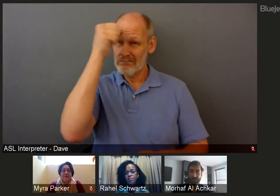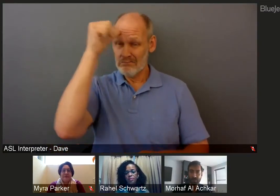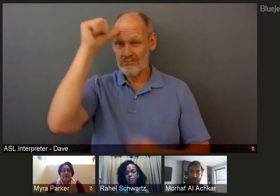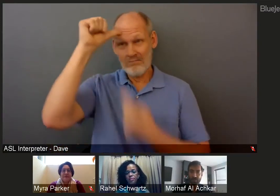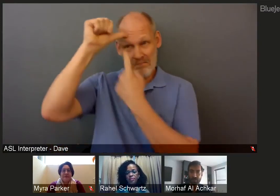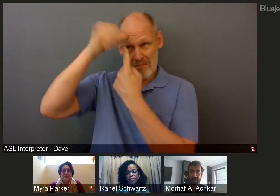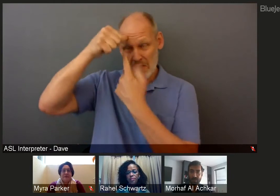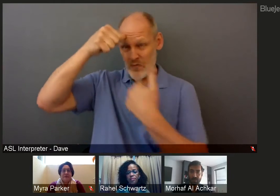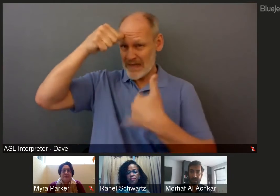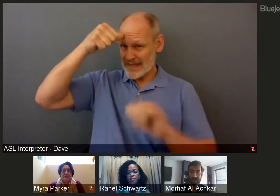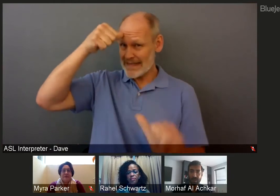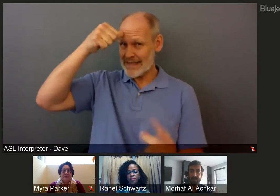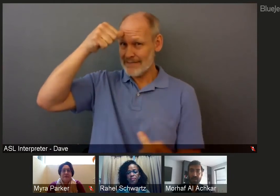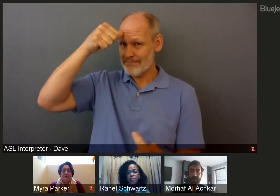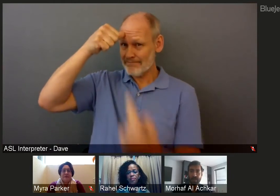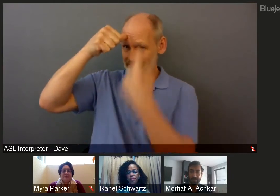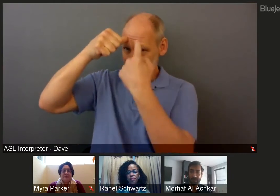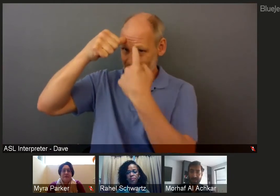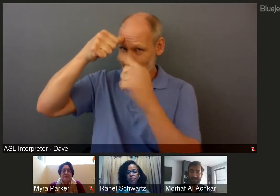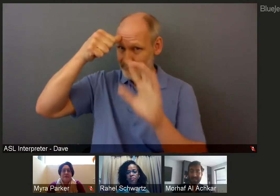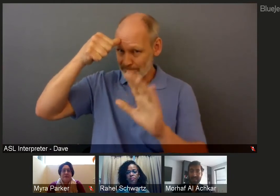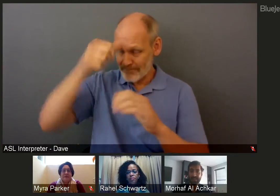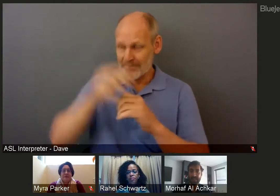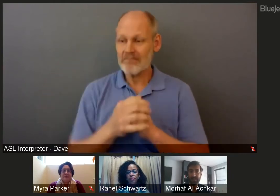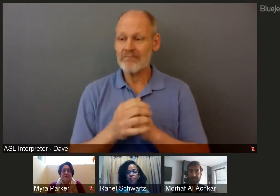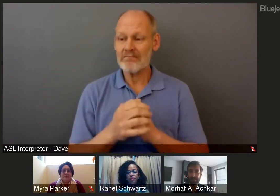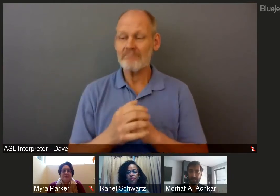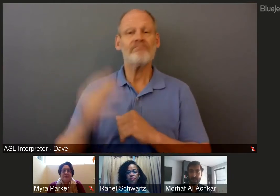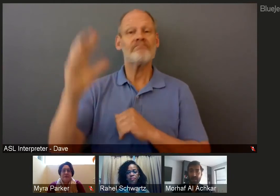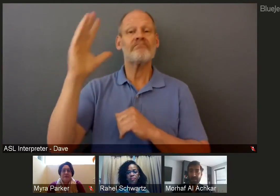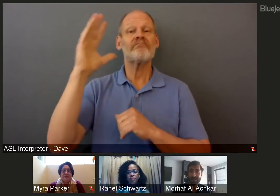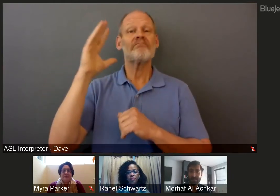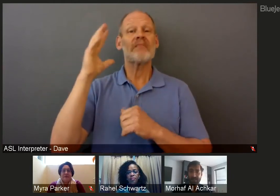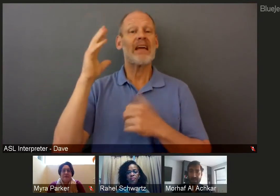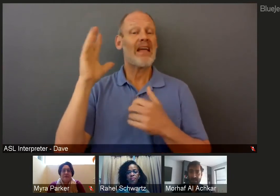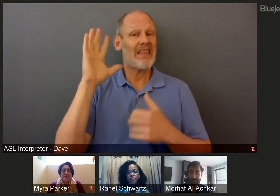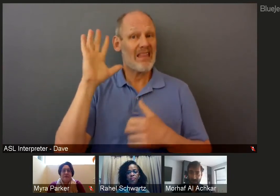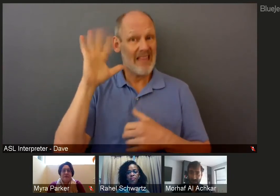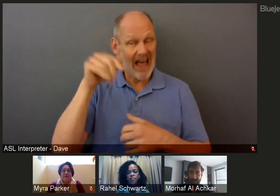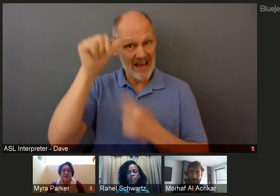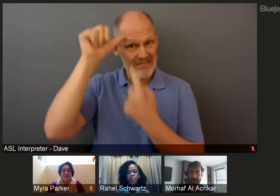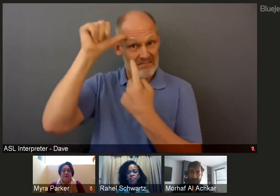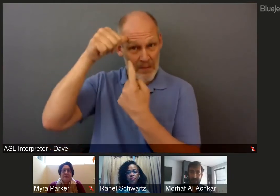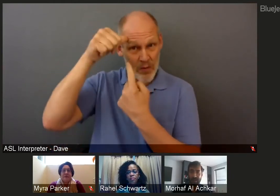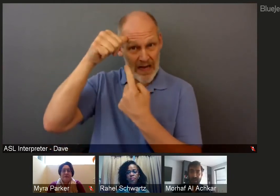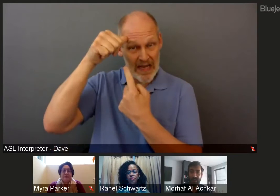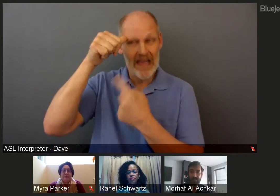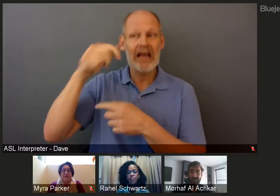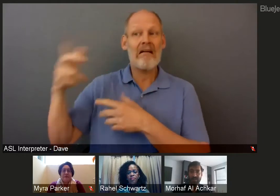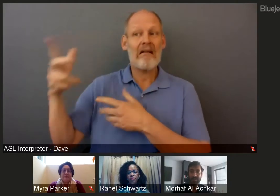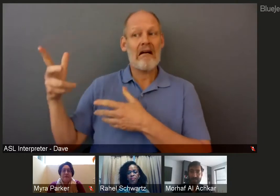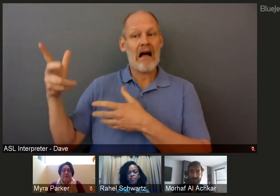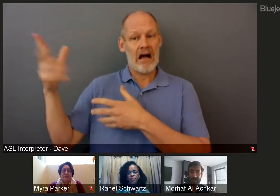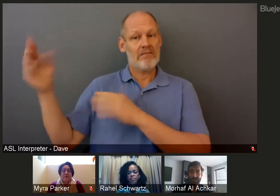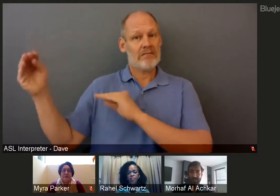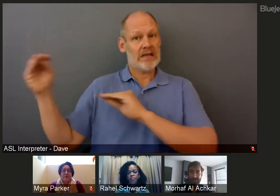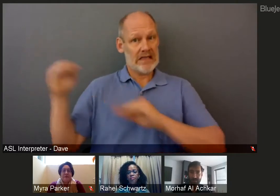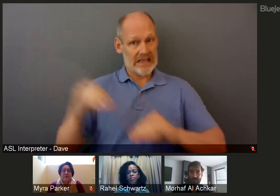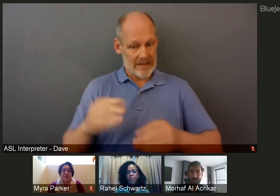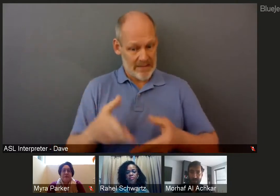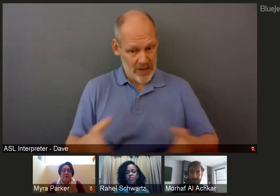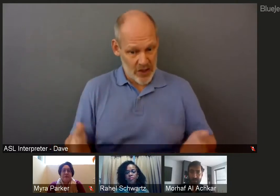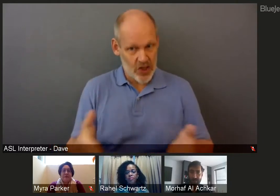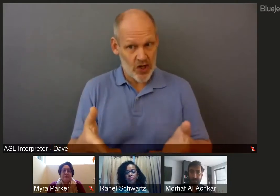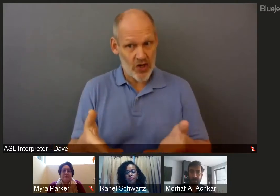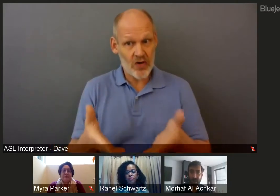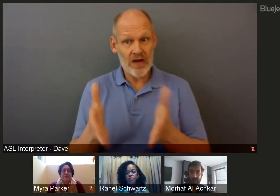permission to come to the land by seeking that from the colonizers. I have not yet had the chance to seek it